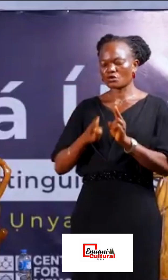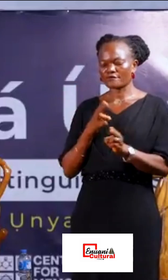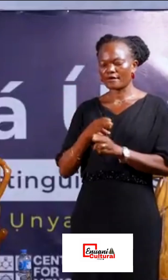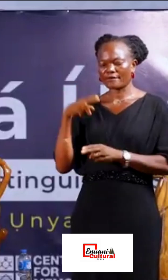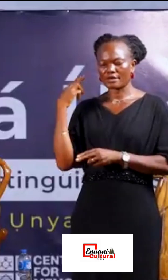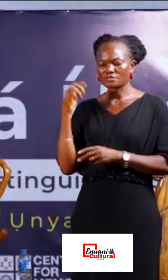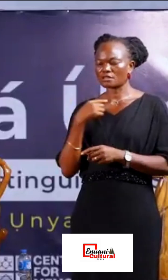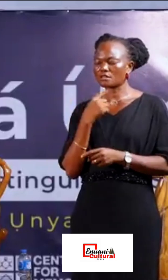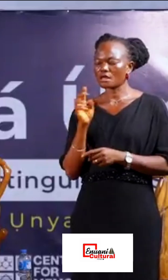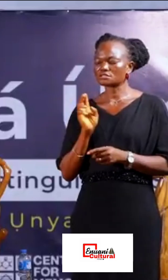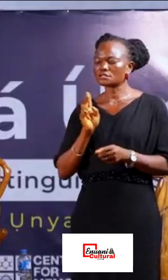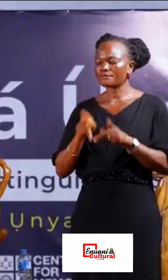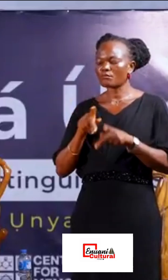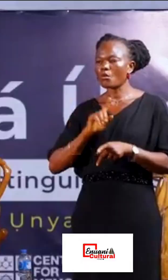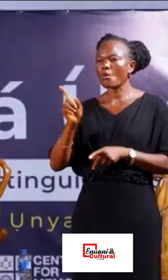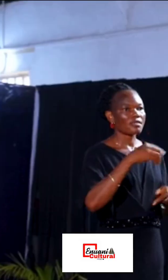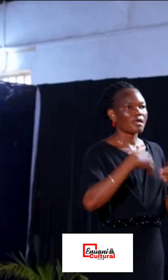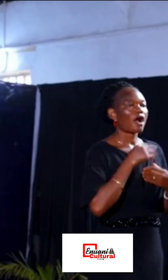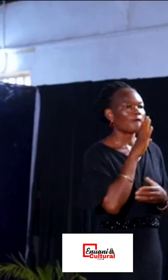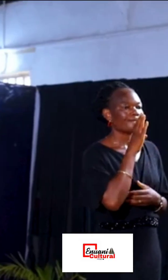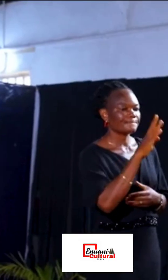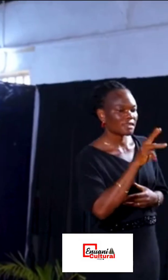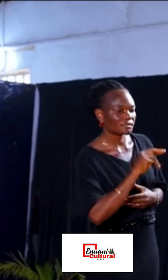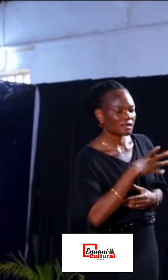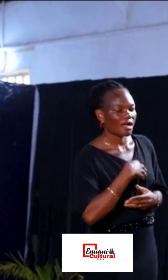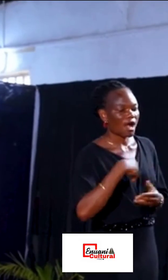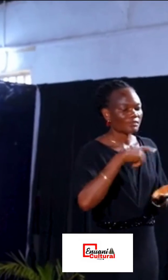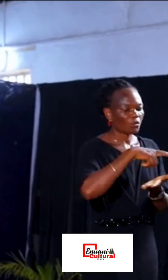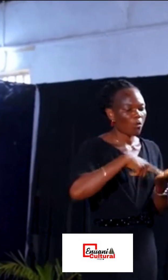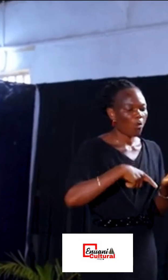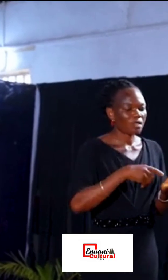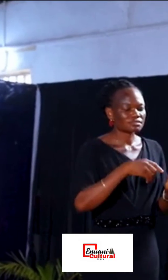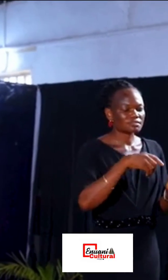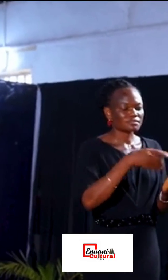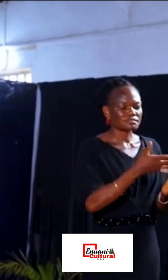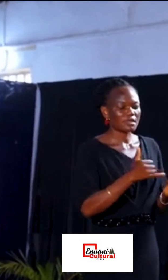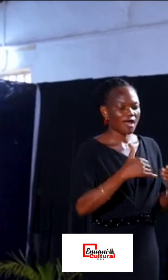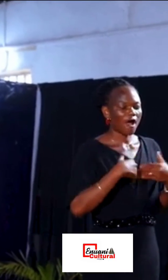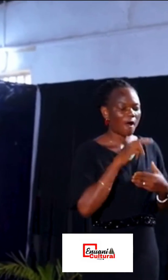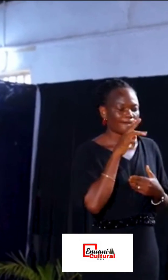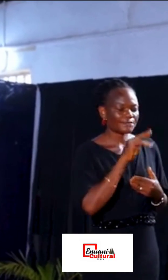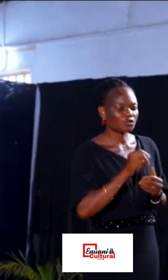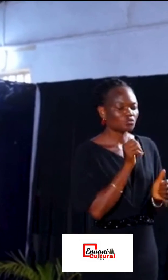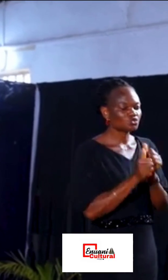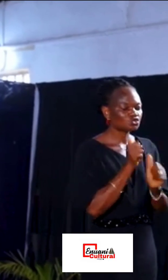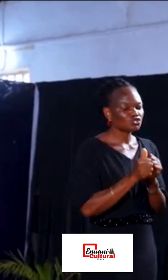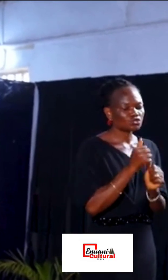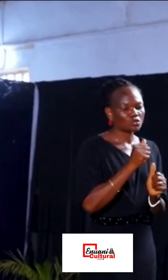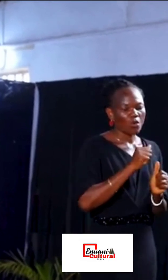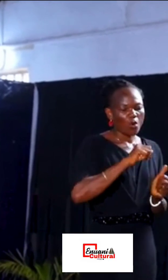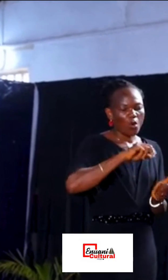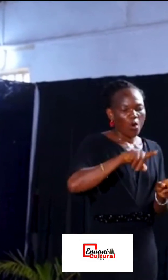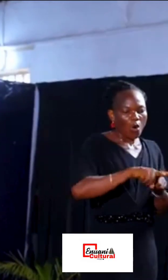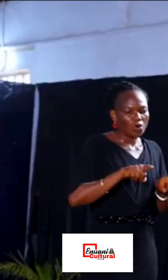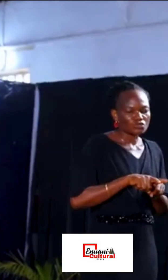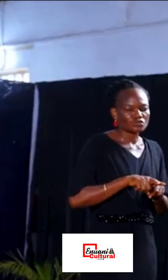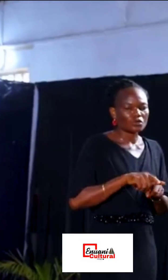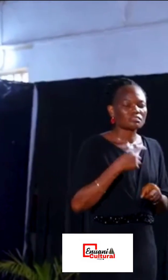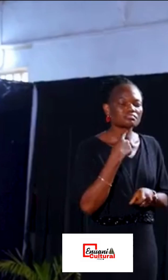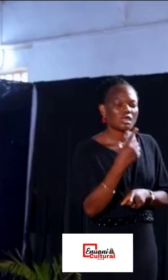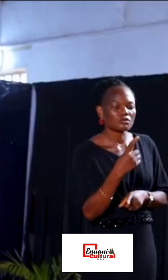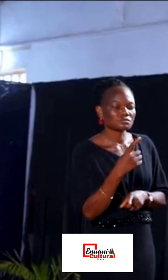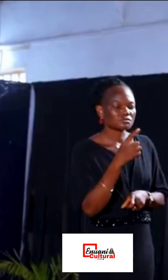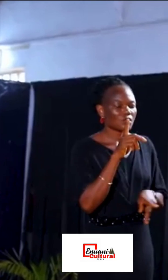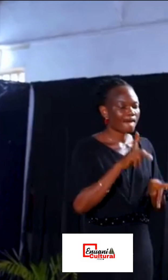a people where they have been and what they have been. It is also it tells